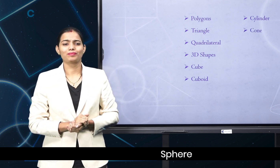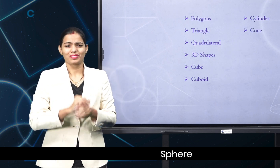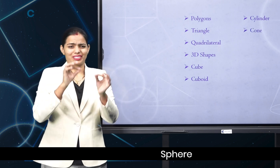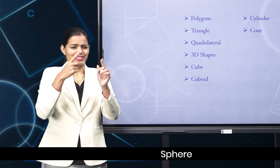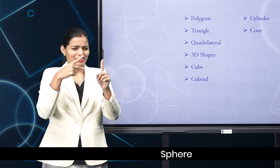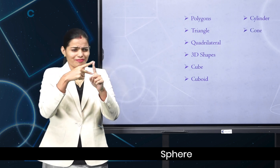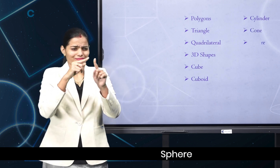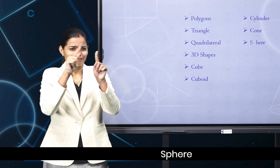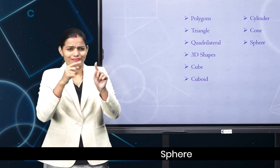sphere,